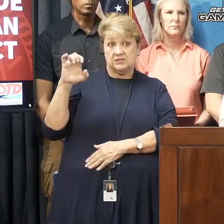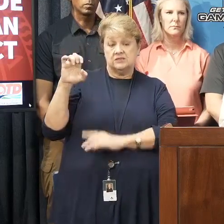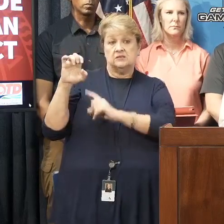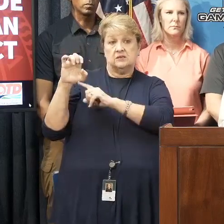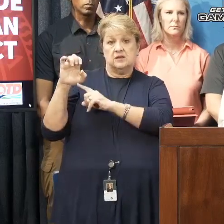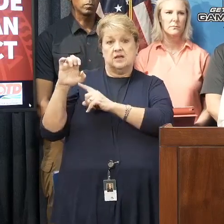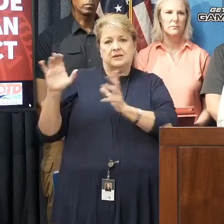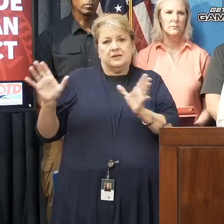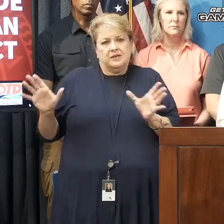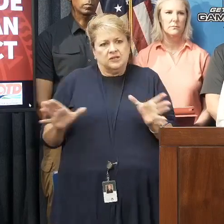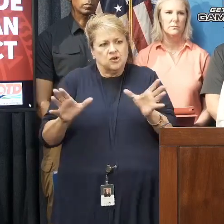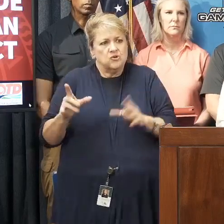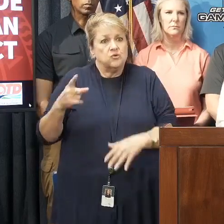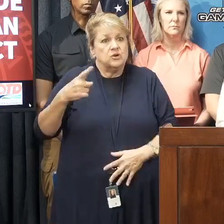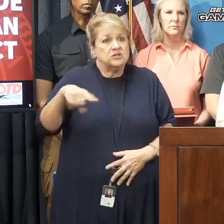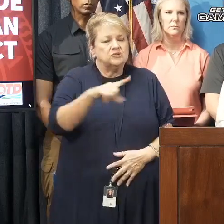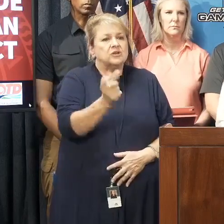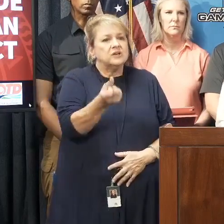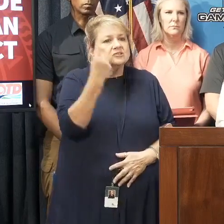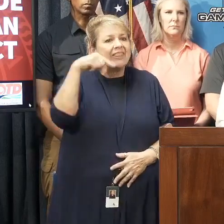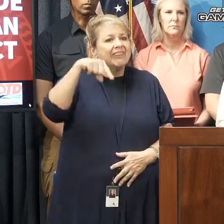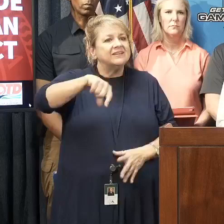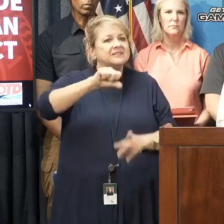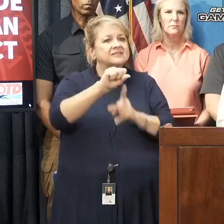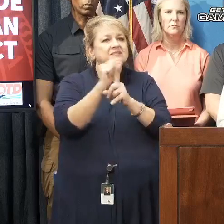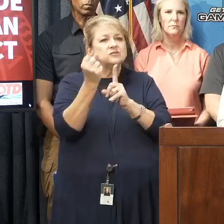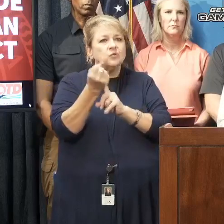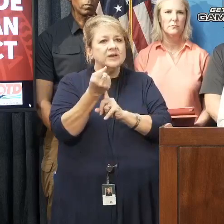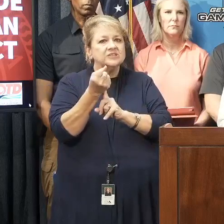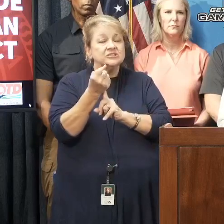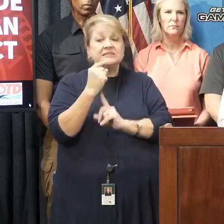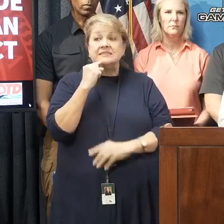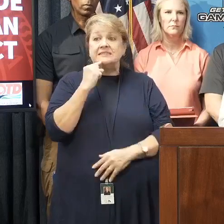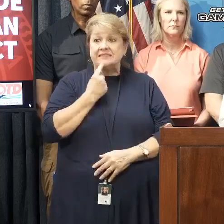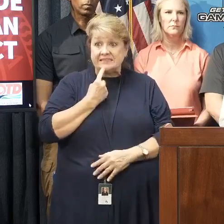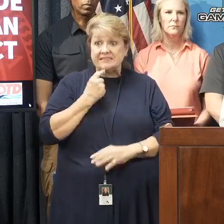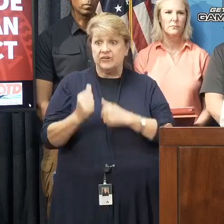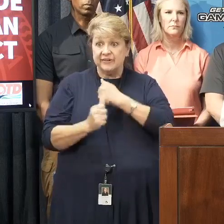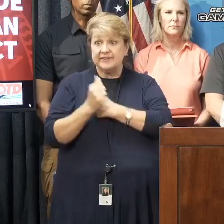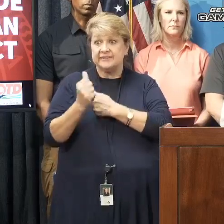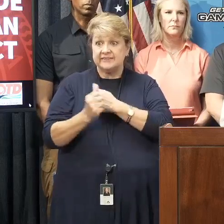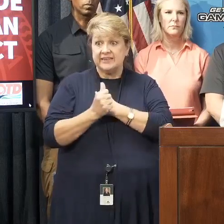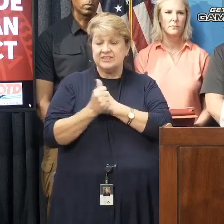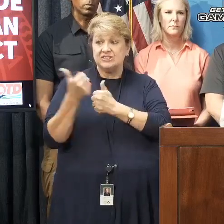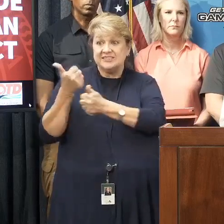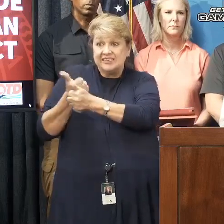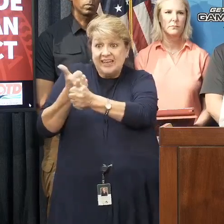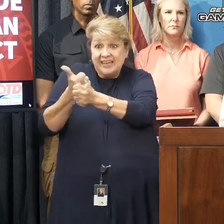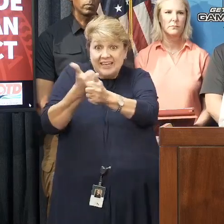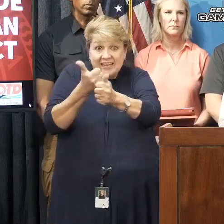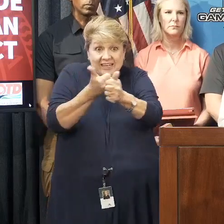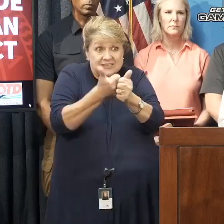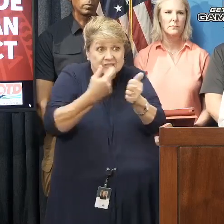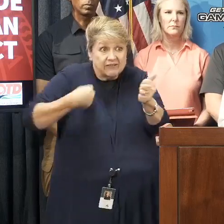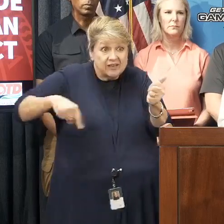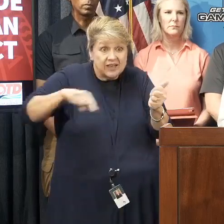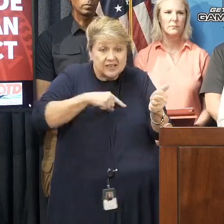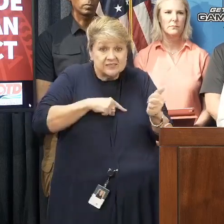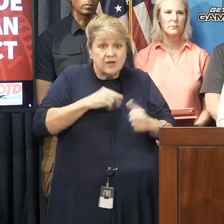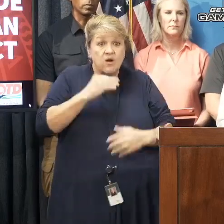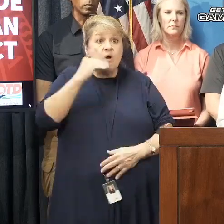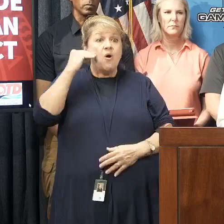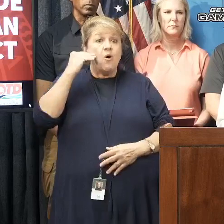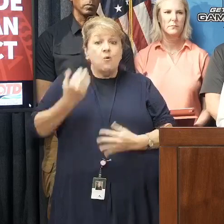in Louisiana to understand this situation is dangerous for every single one of us. Homes have